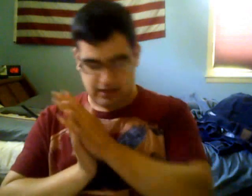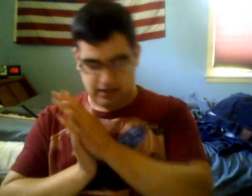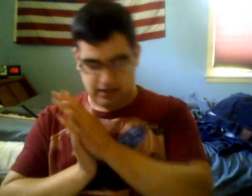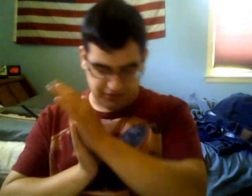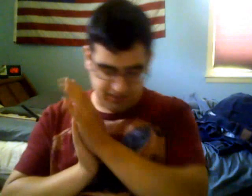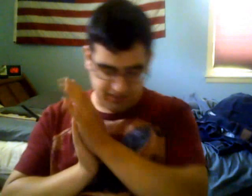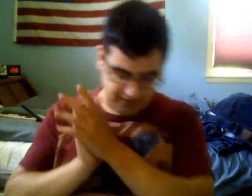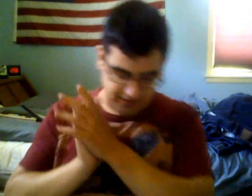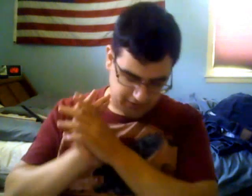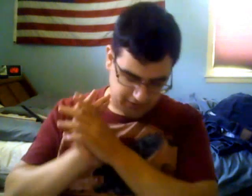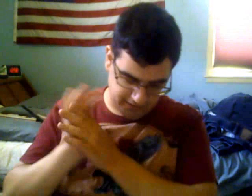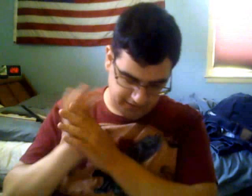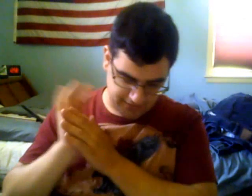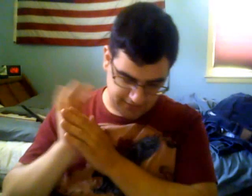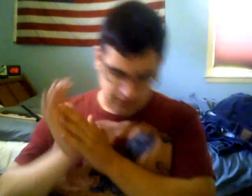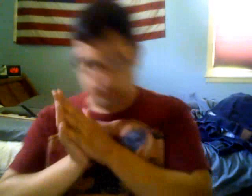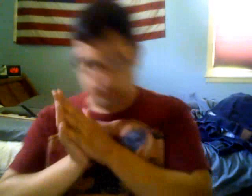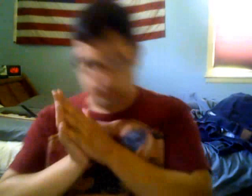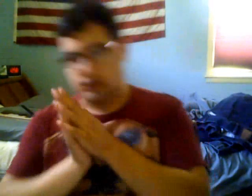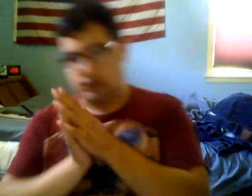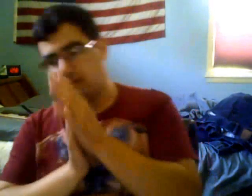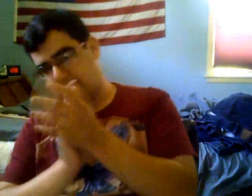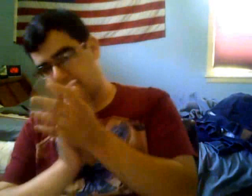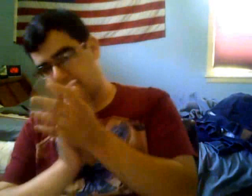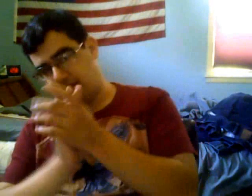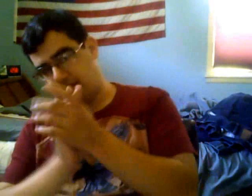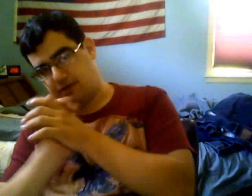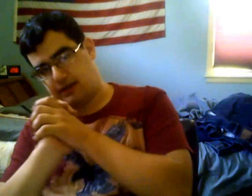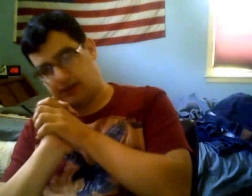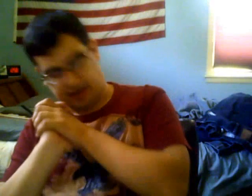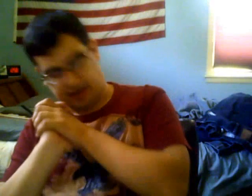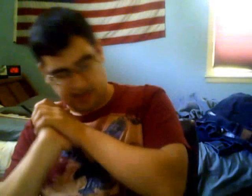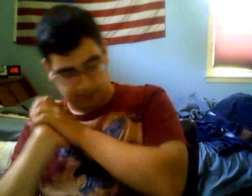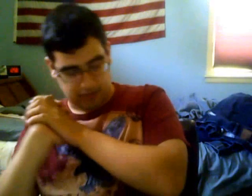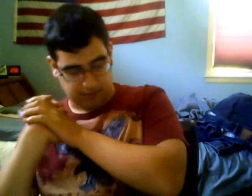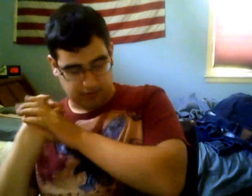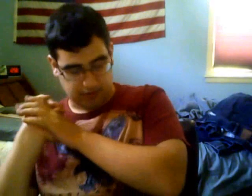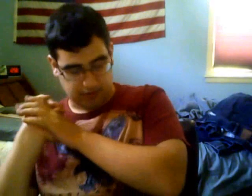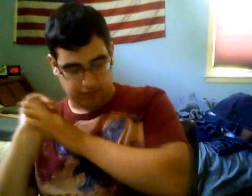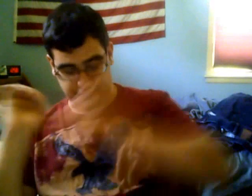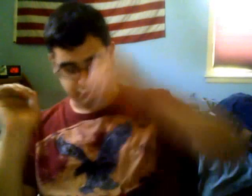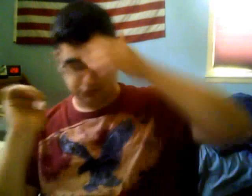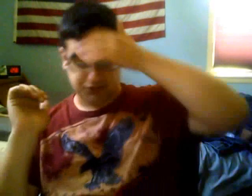Now, the Democrats, on the other hand, they pick a popular governor from